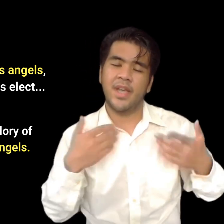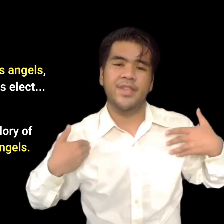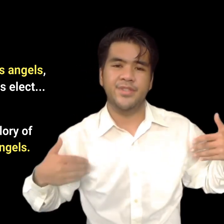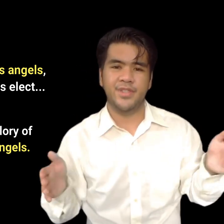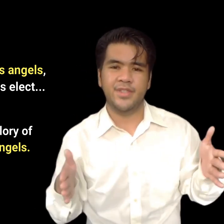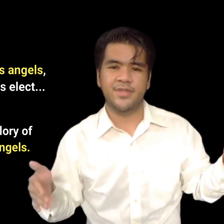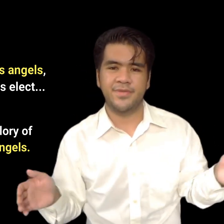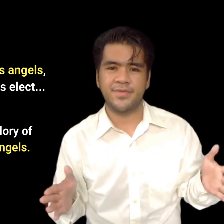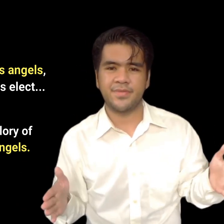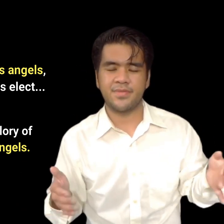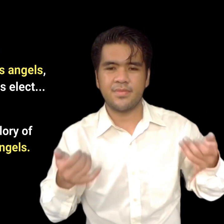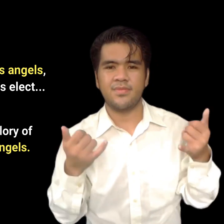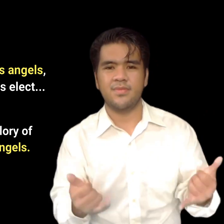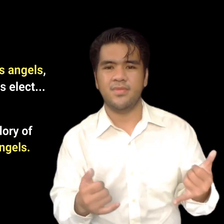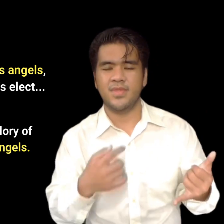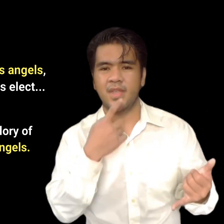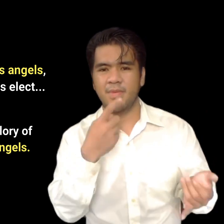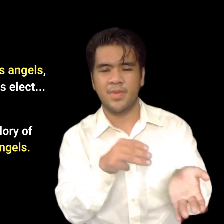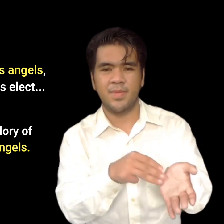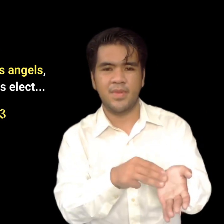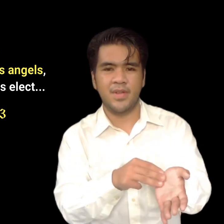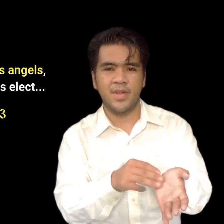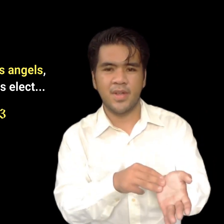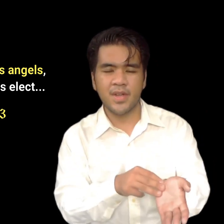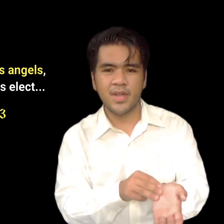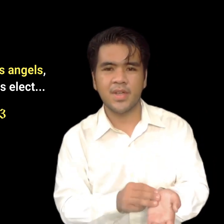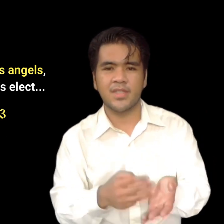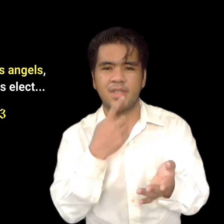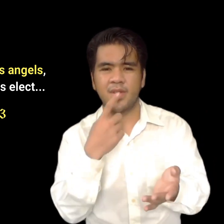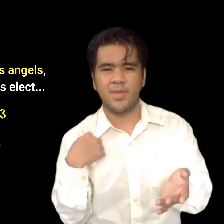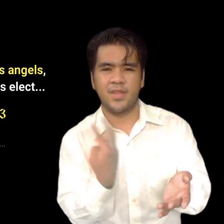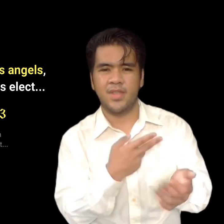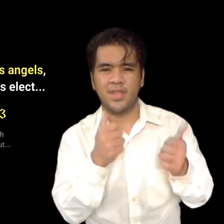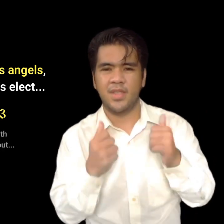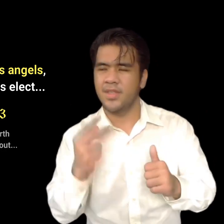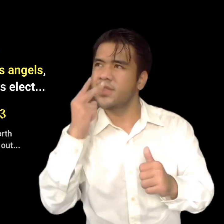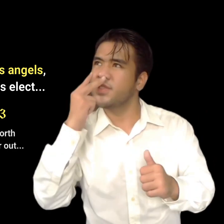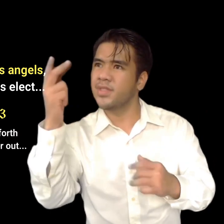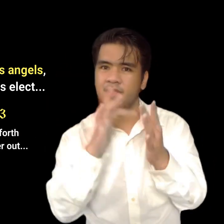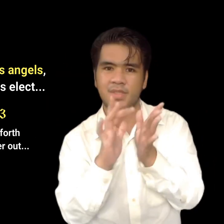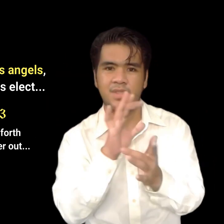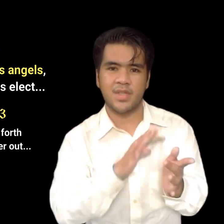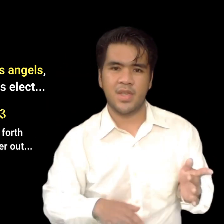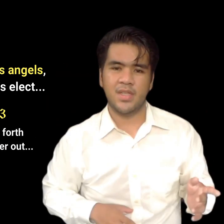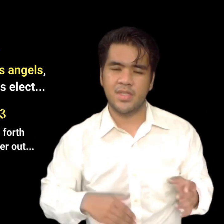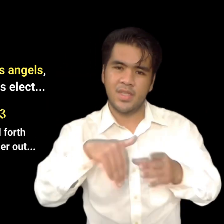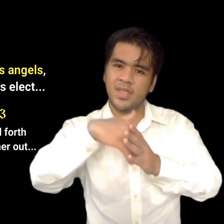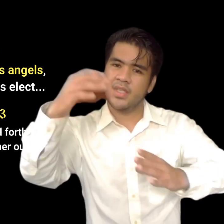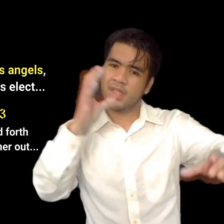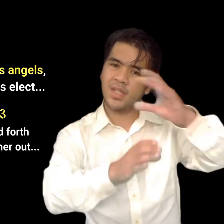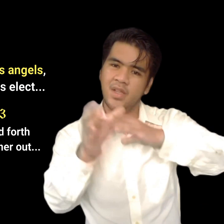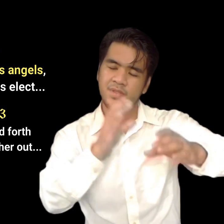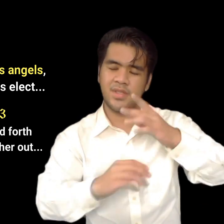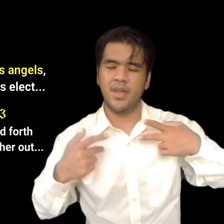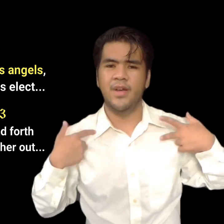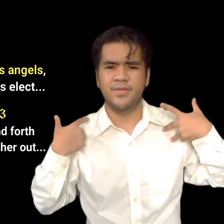of the earth to the uttermost part of heaven. Also, we know from the parable of the wheat and the tares from Matthew chapter 13,